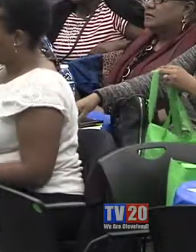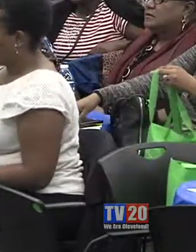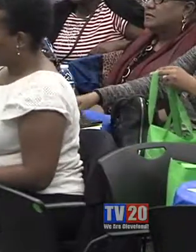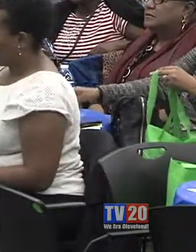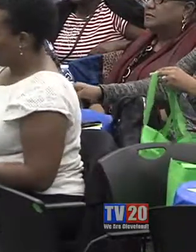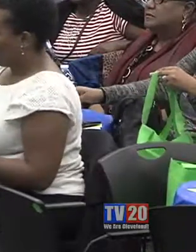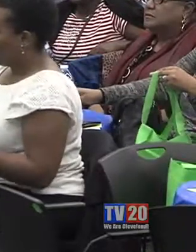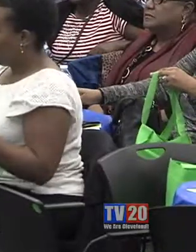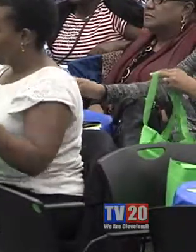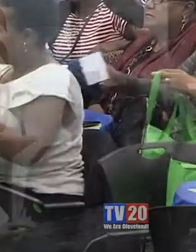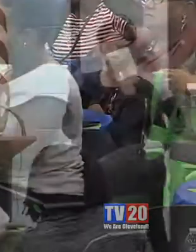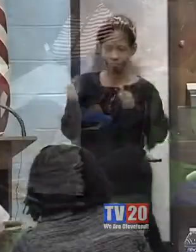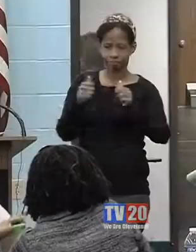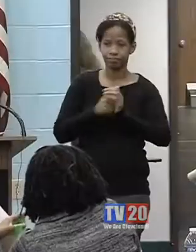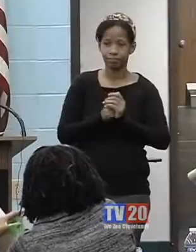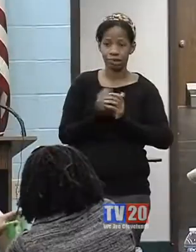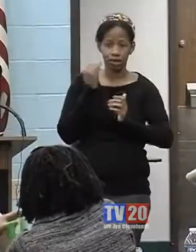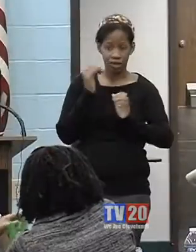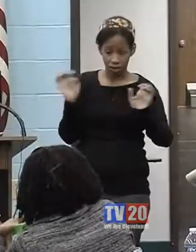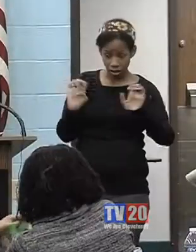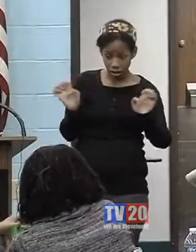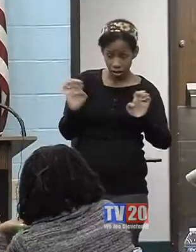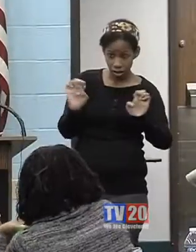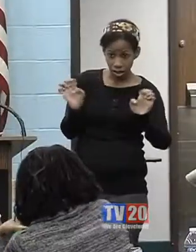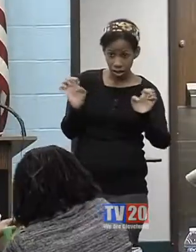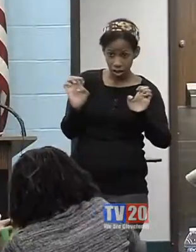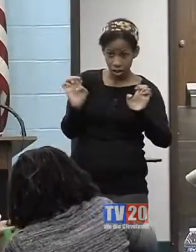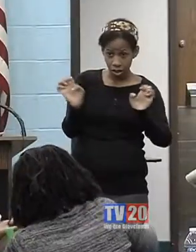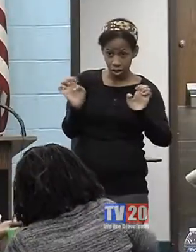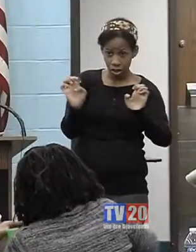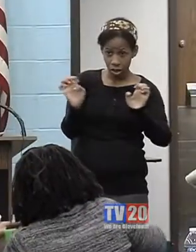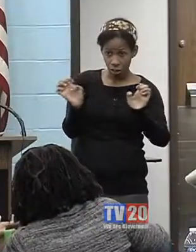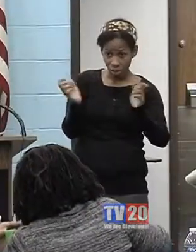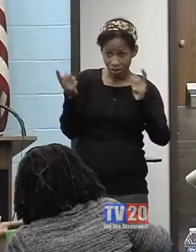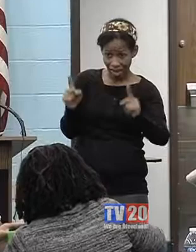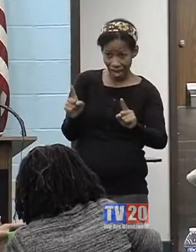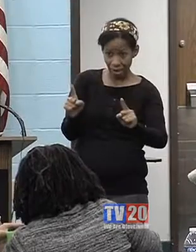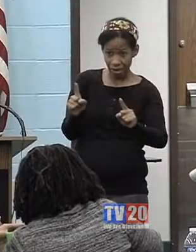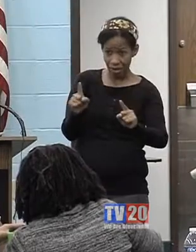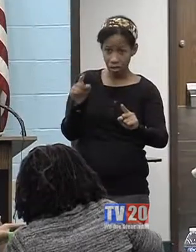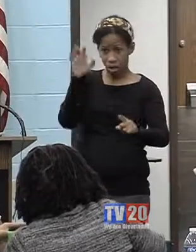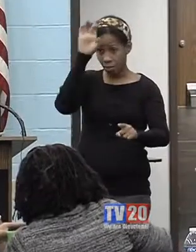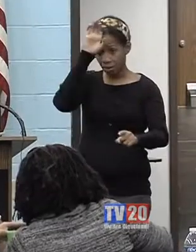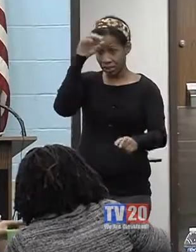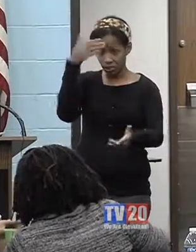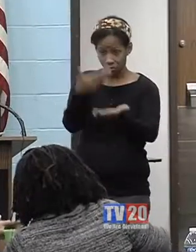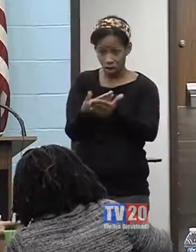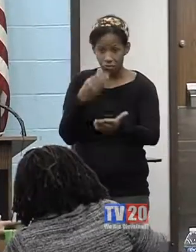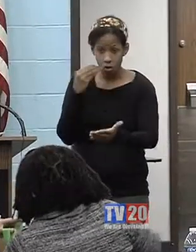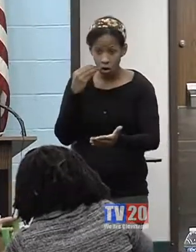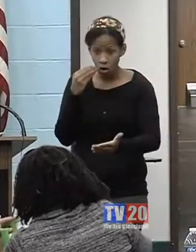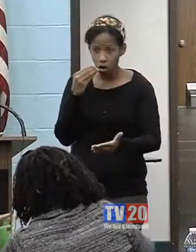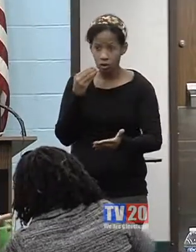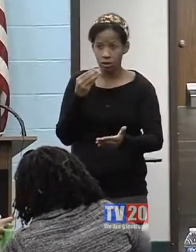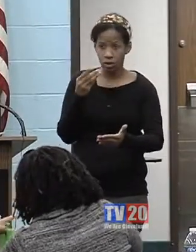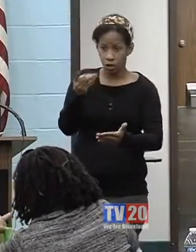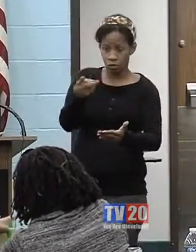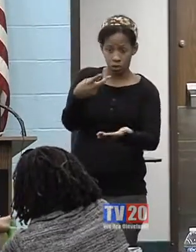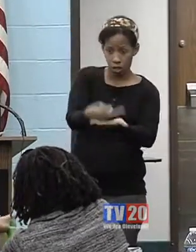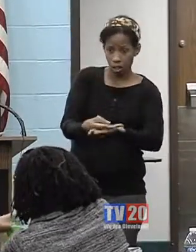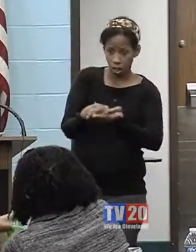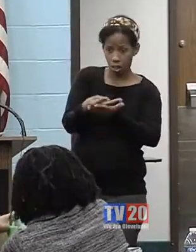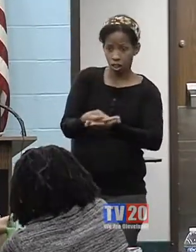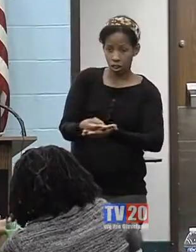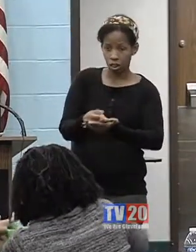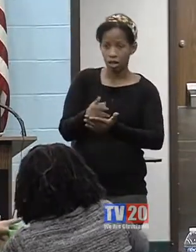refrigerator. And if emergency services professionals need to come into your house because of a health emergency,